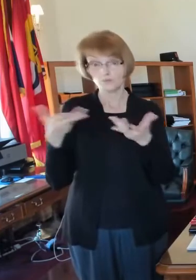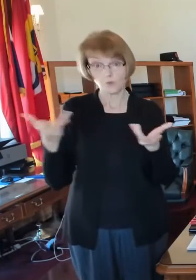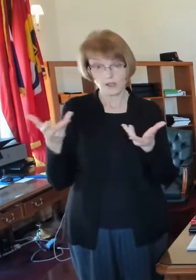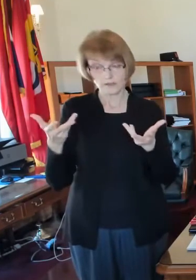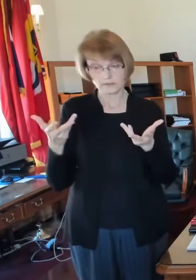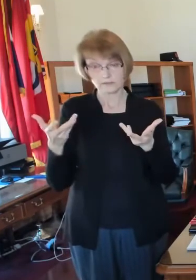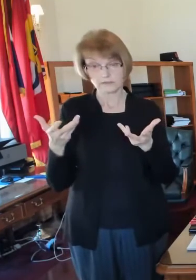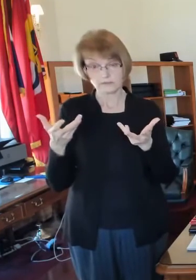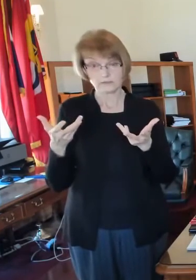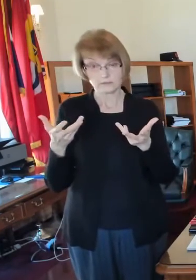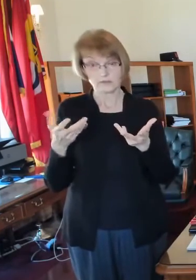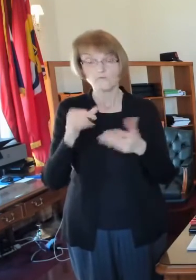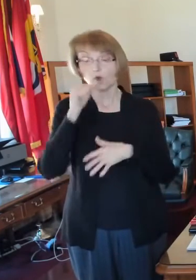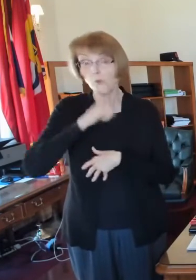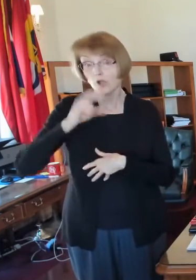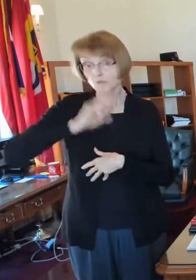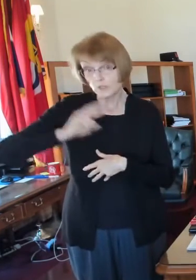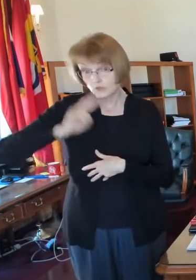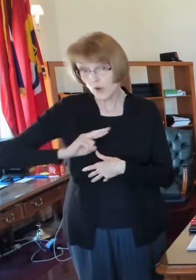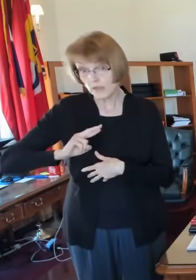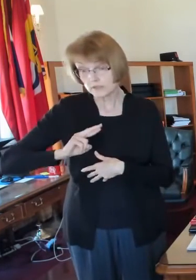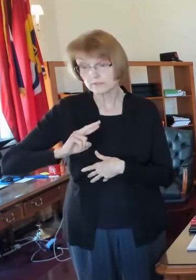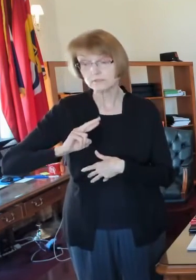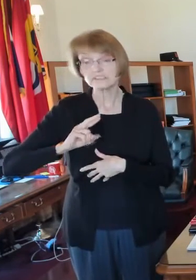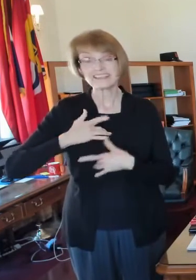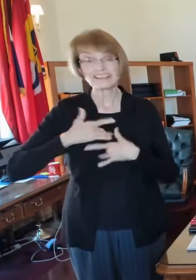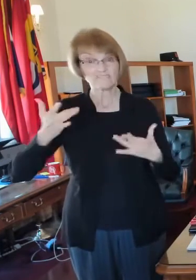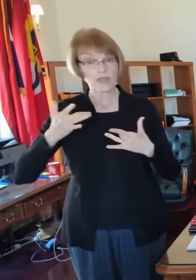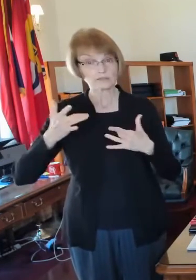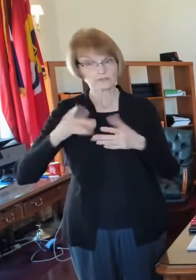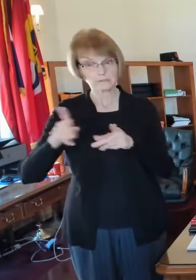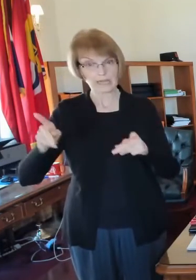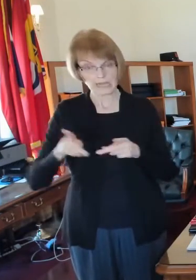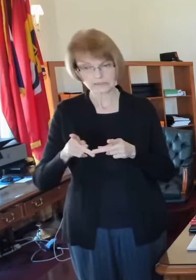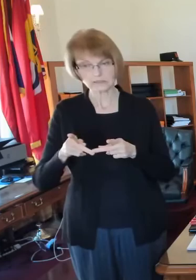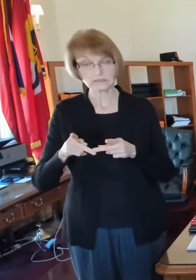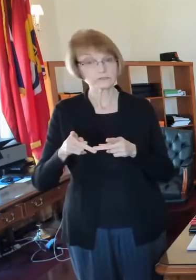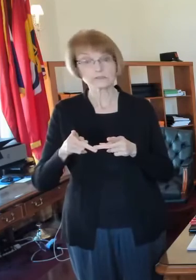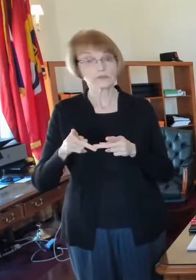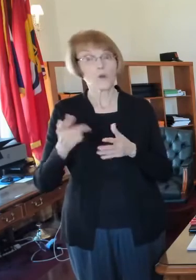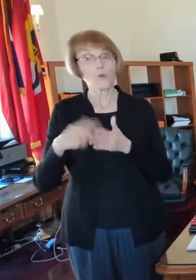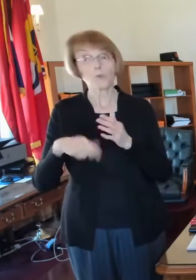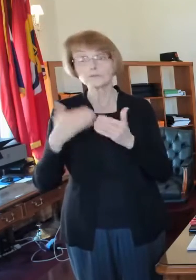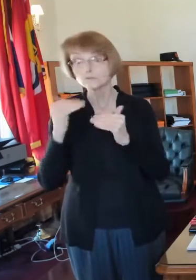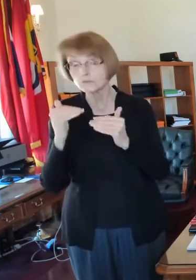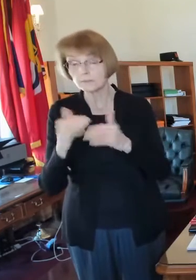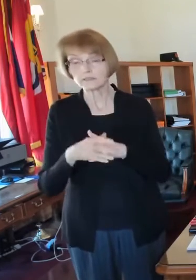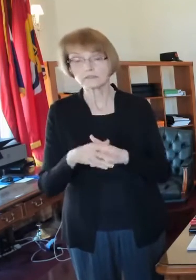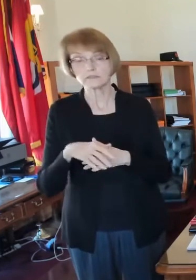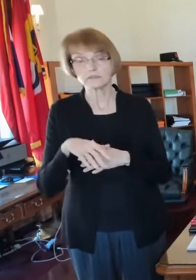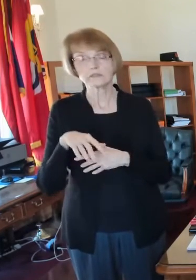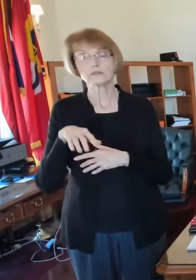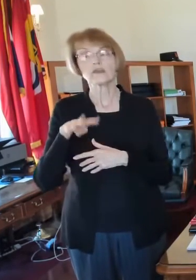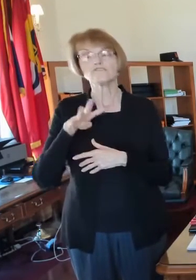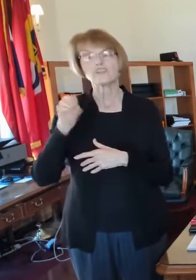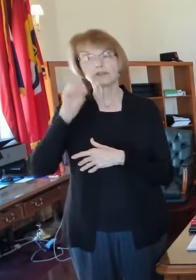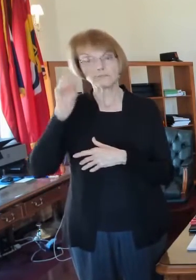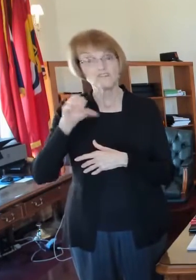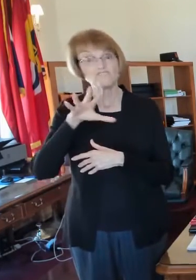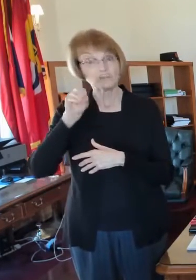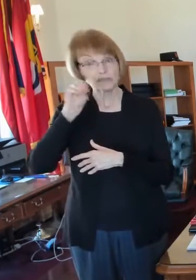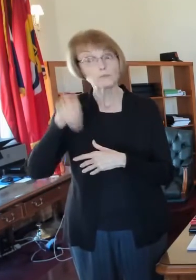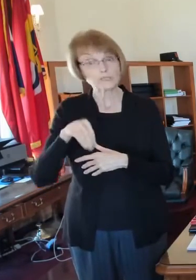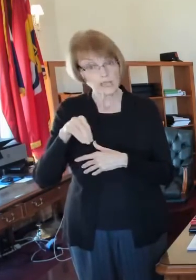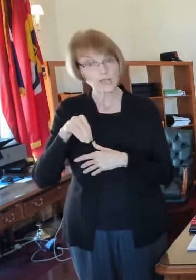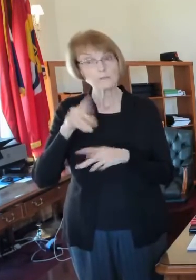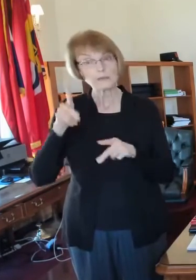for bars and restaurants, for example, and event spaces. The restriction is 50% occupancy, so that you